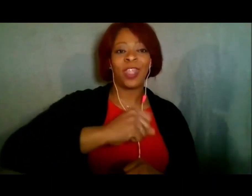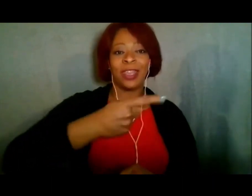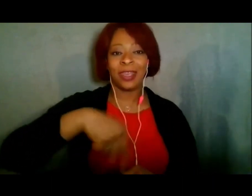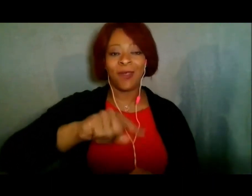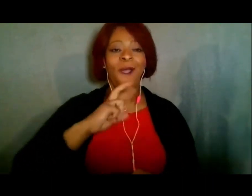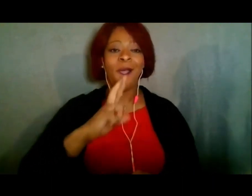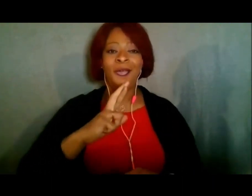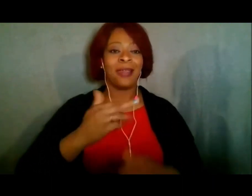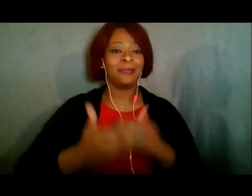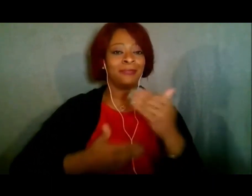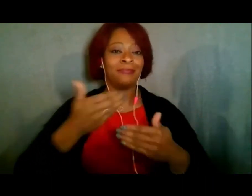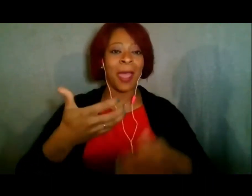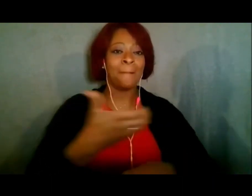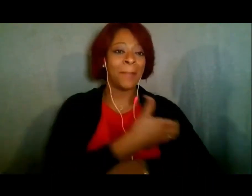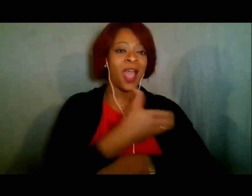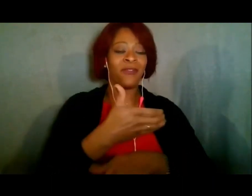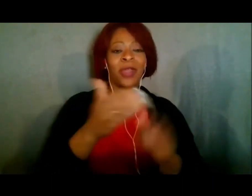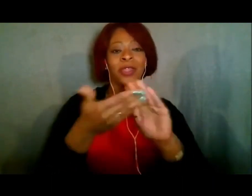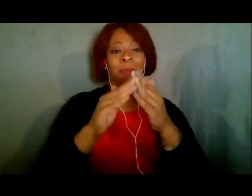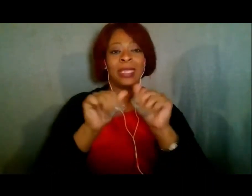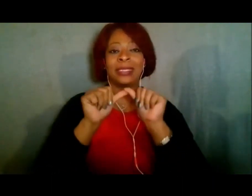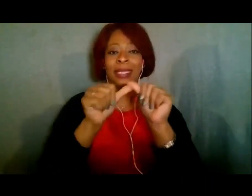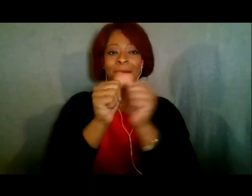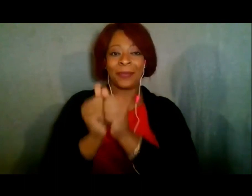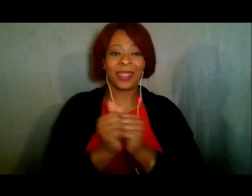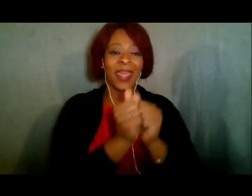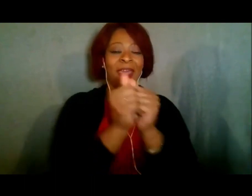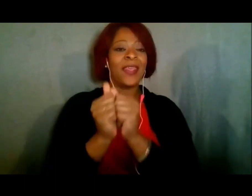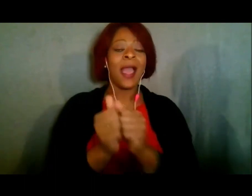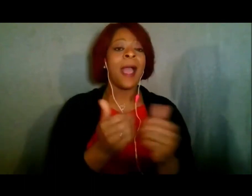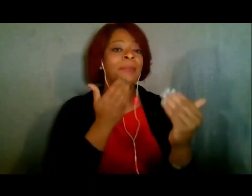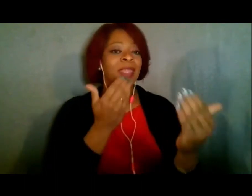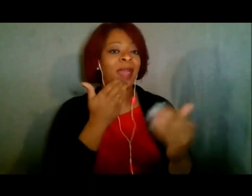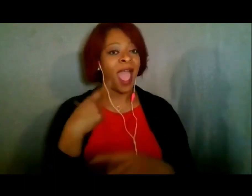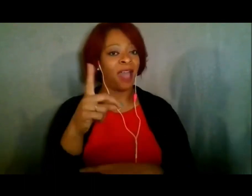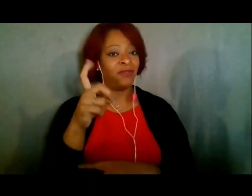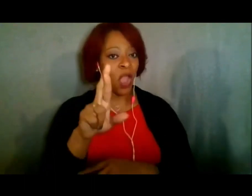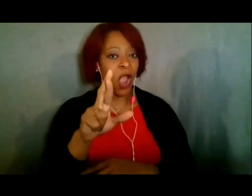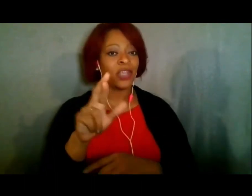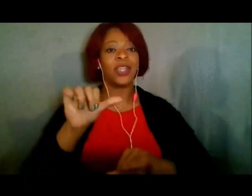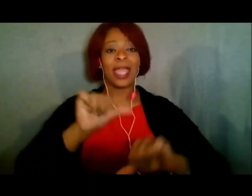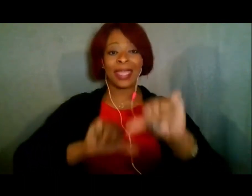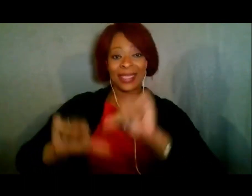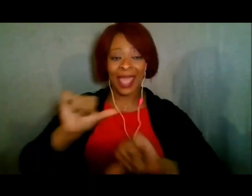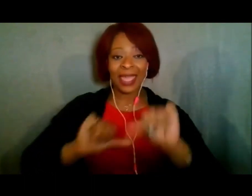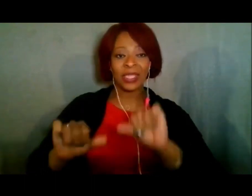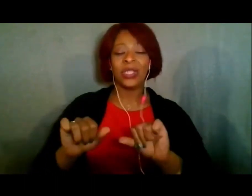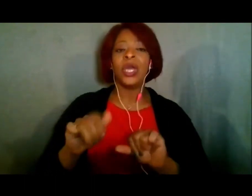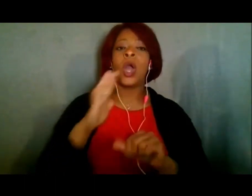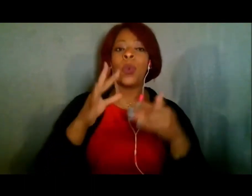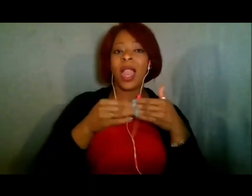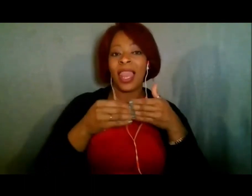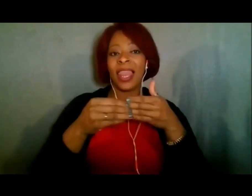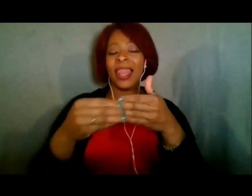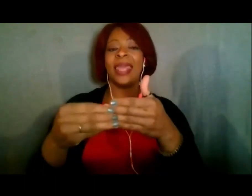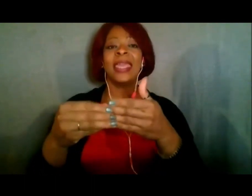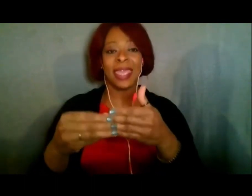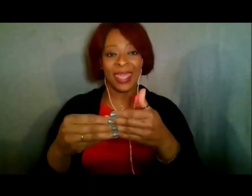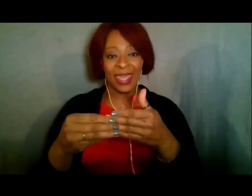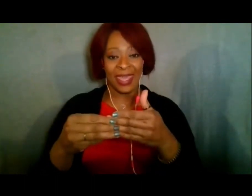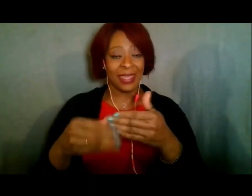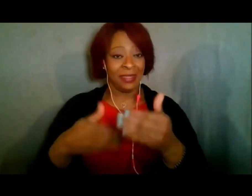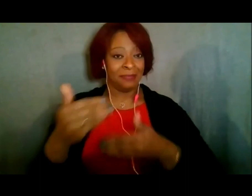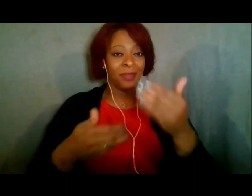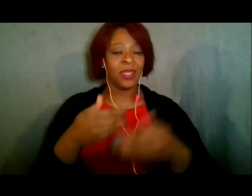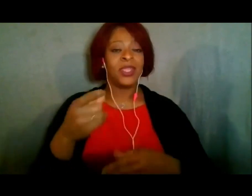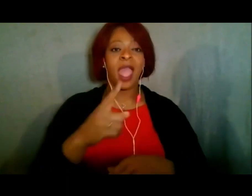of a community coming together can be. And I am thankful that we have doctors and scientists who can lead the way, because they really are the